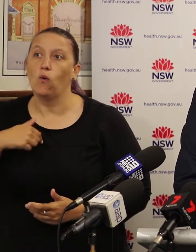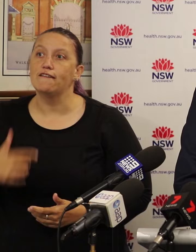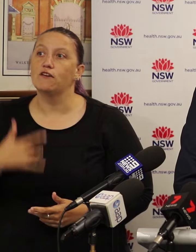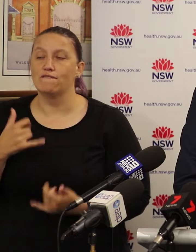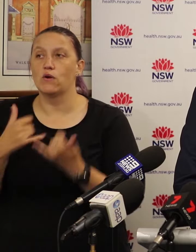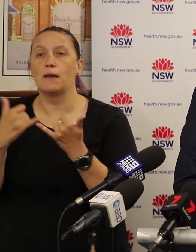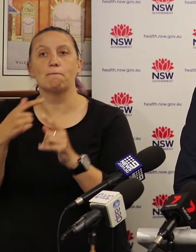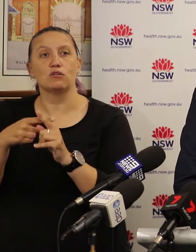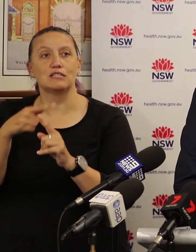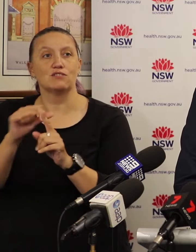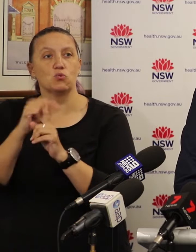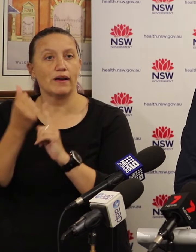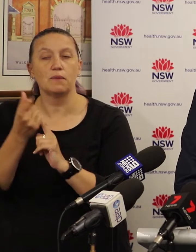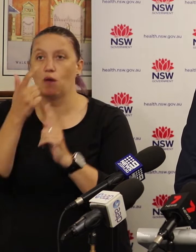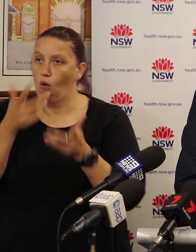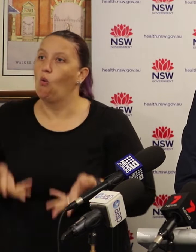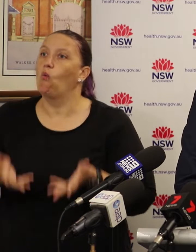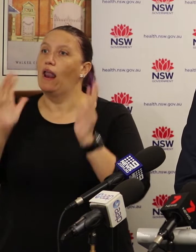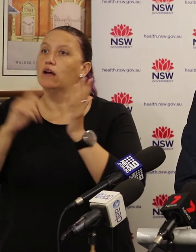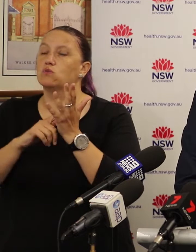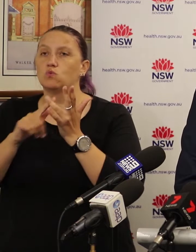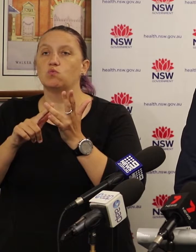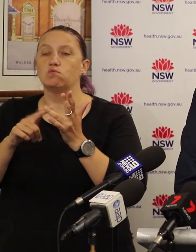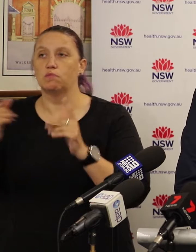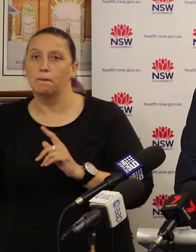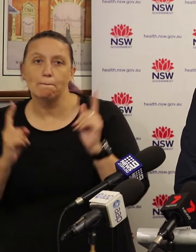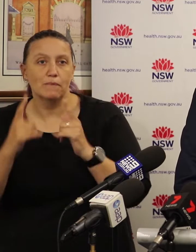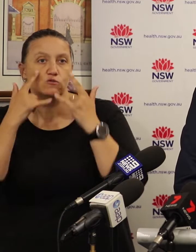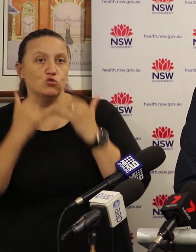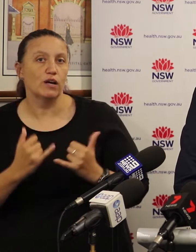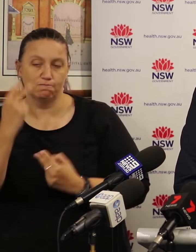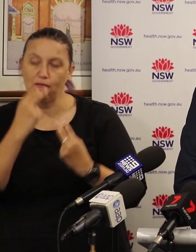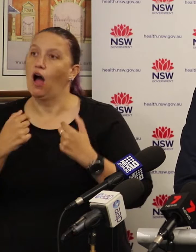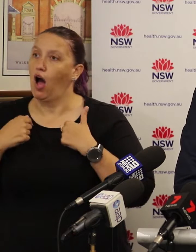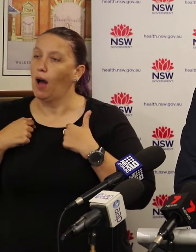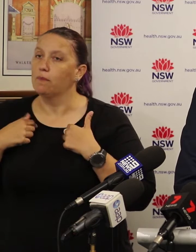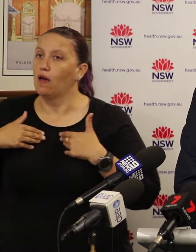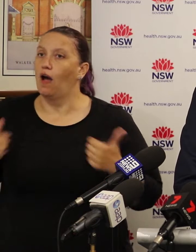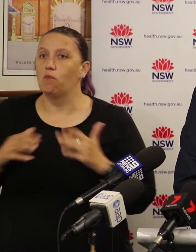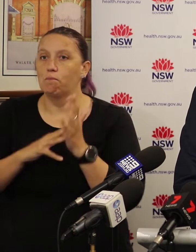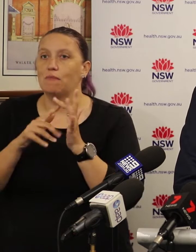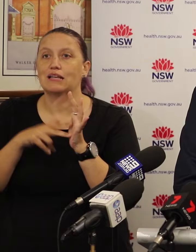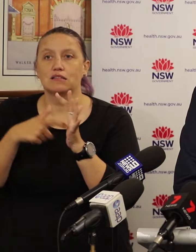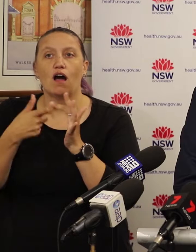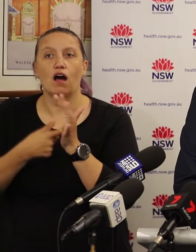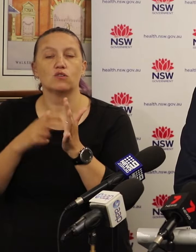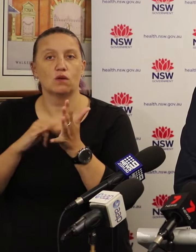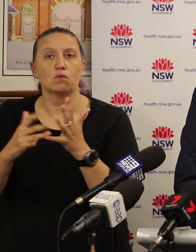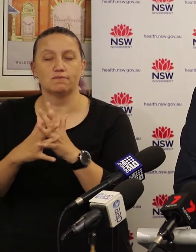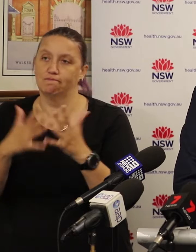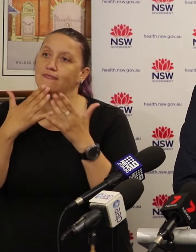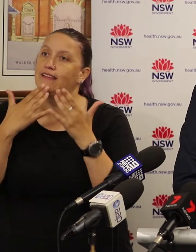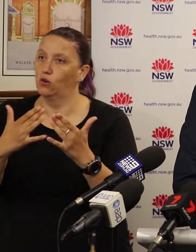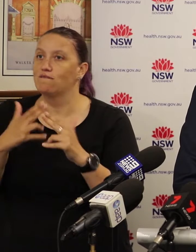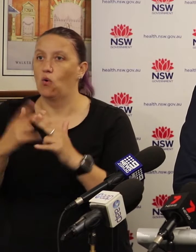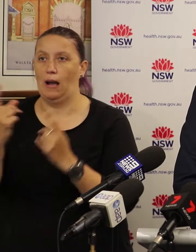a very positive situation that patients are putting themselves forward. So again, as Health Minister here in New South Wales, I thank people for doing that. It is